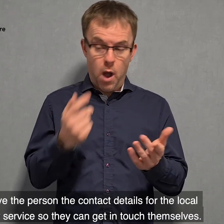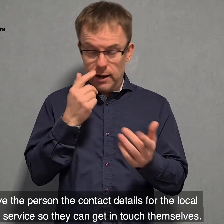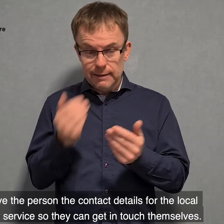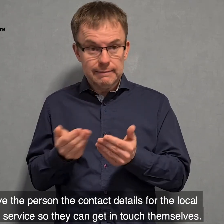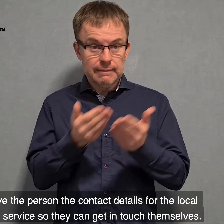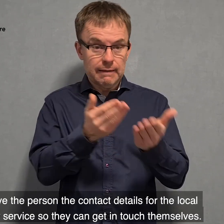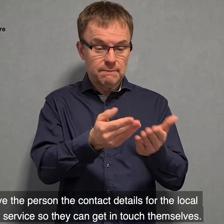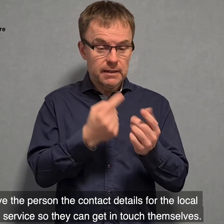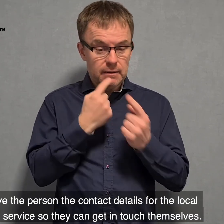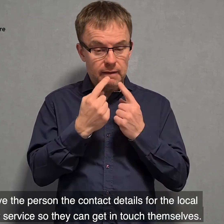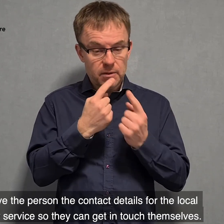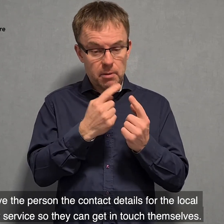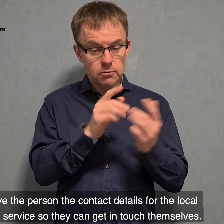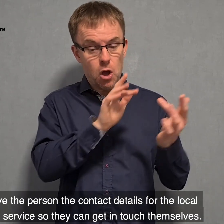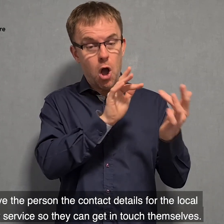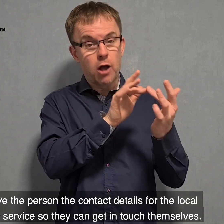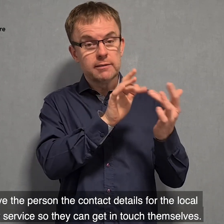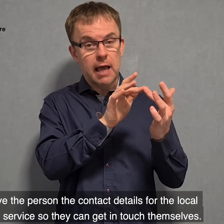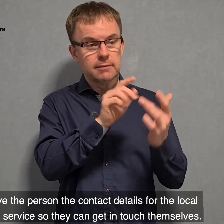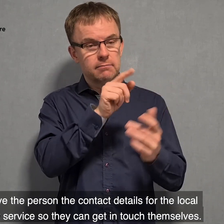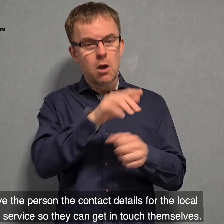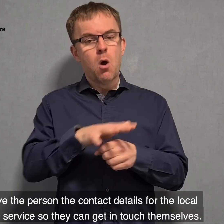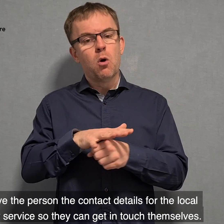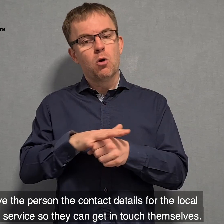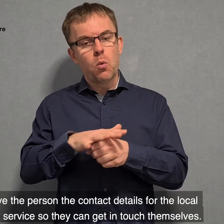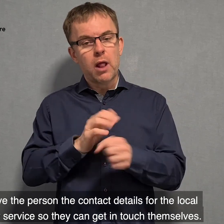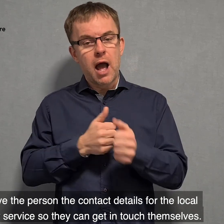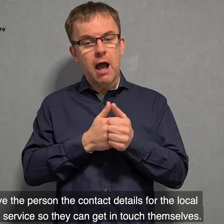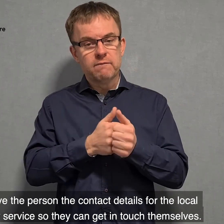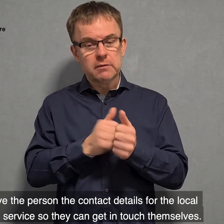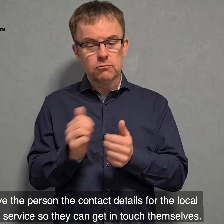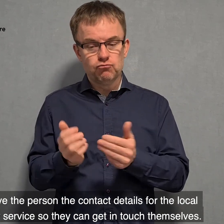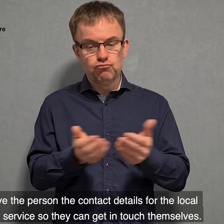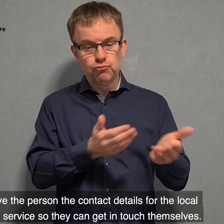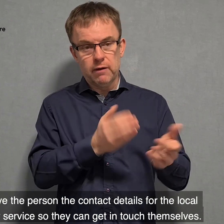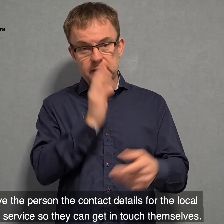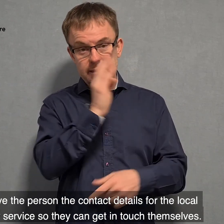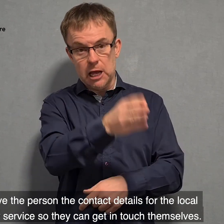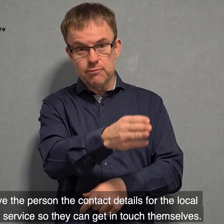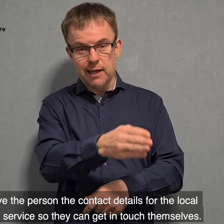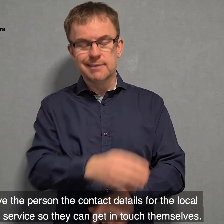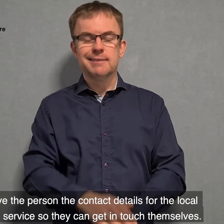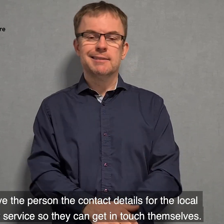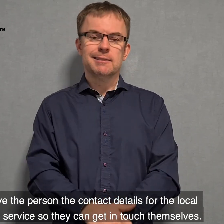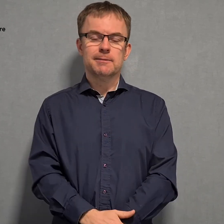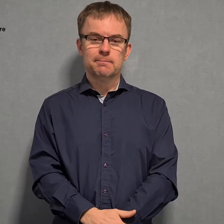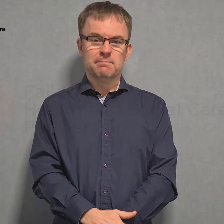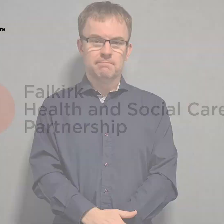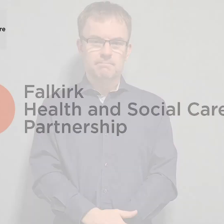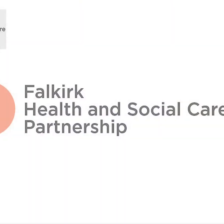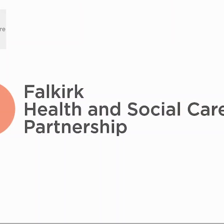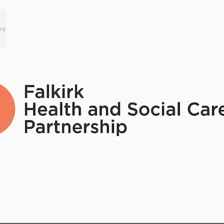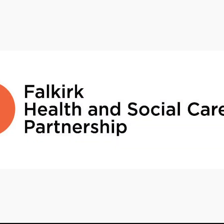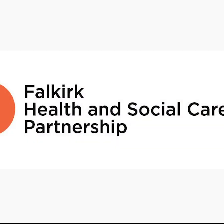or can give the person the contact details for the local advocacy service so they can get in touch themselves.